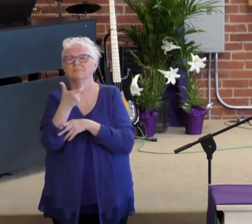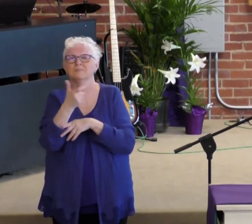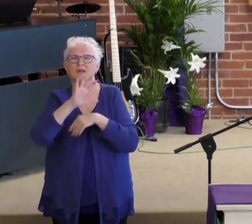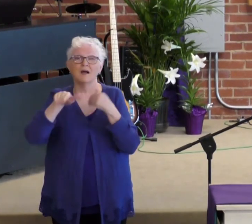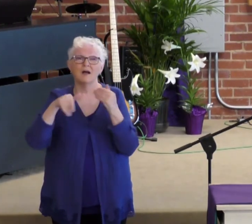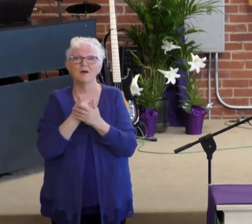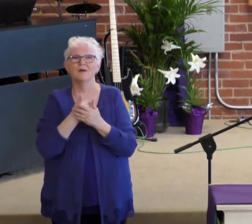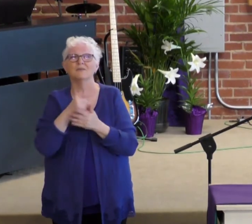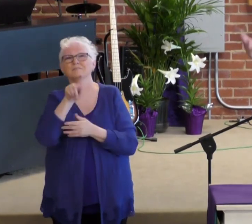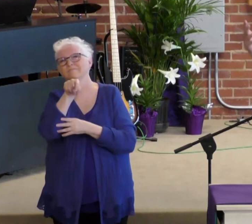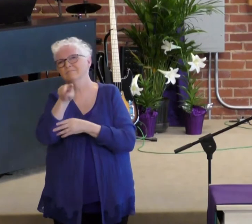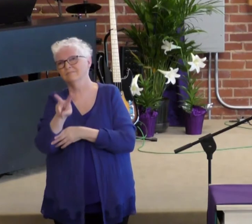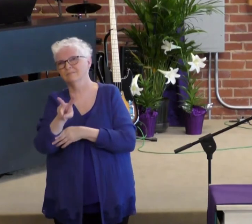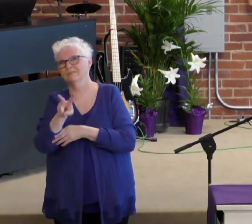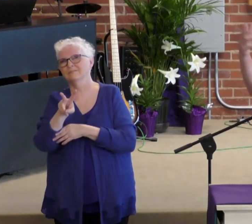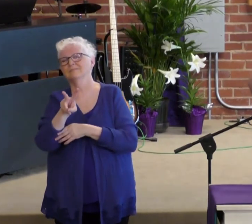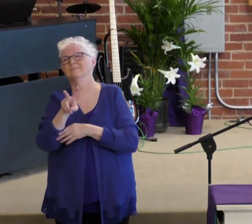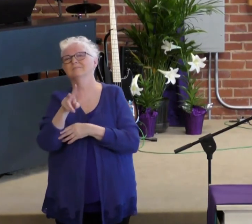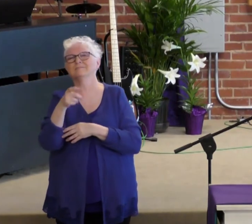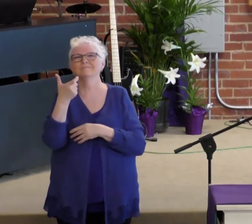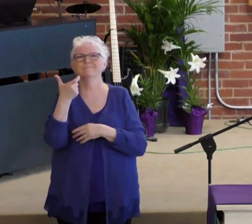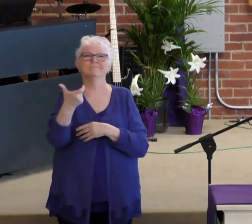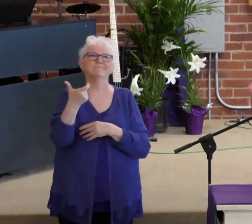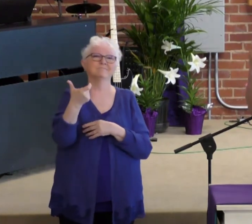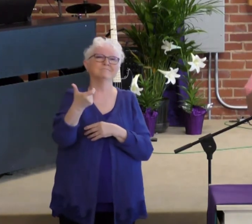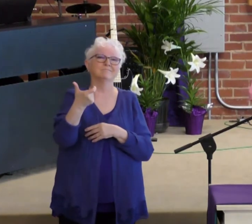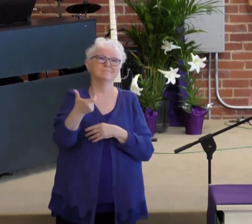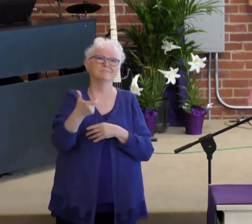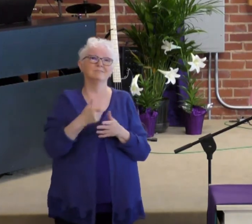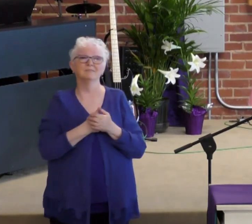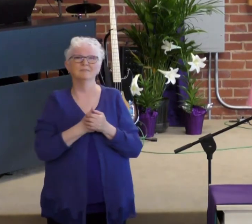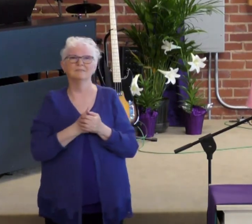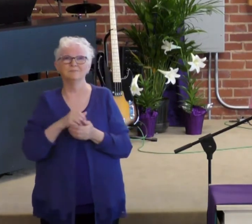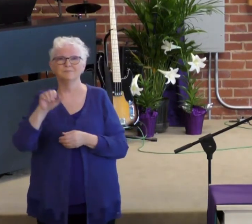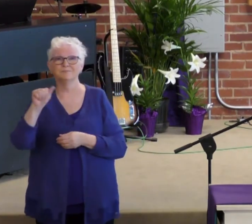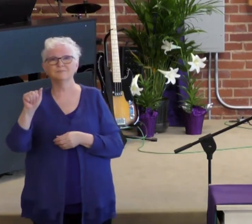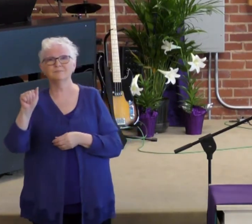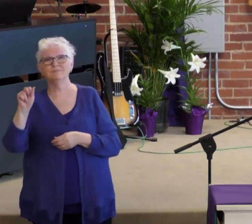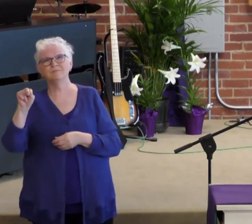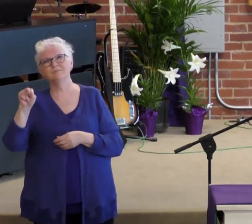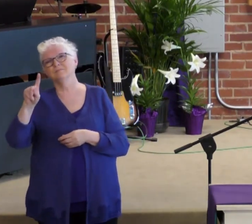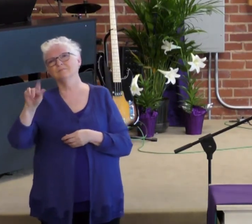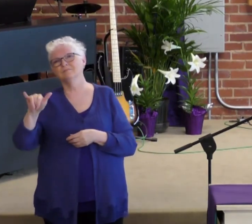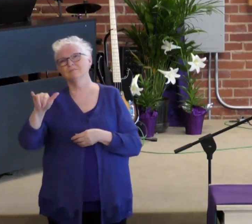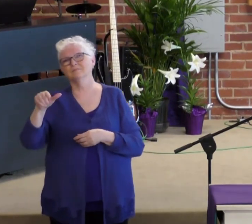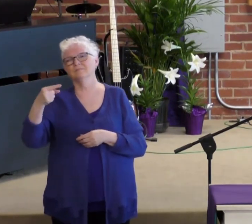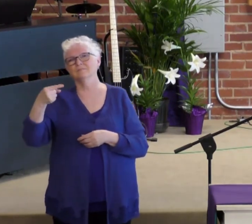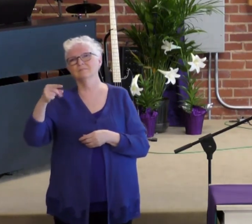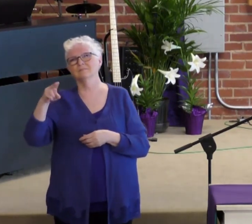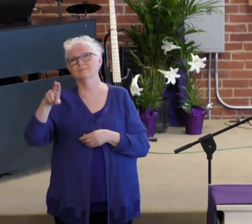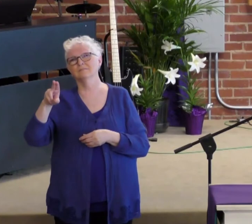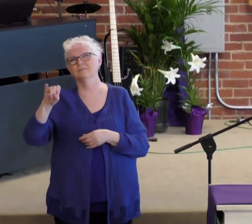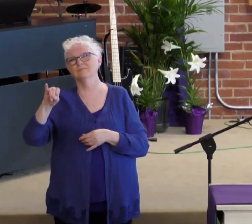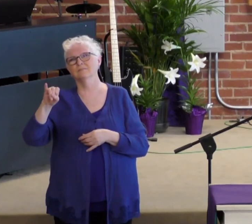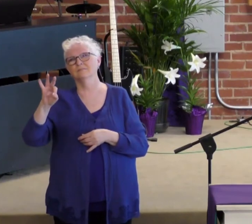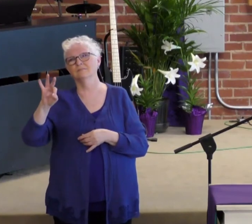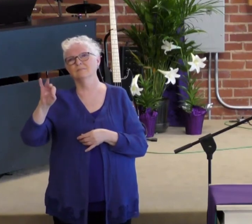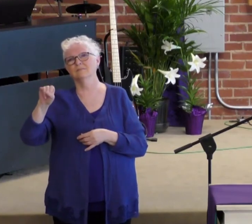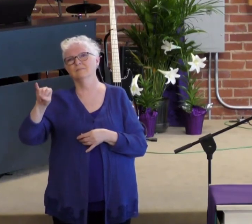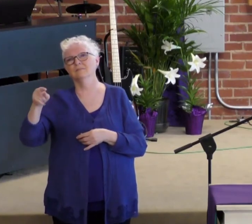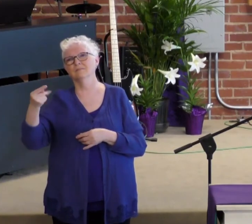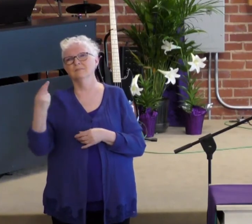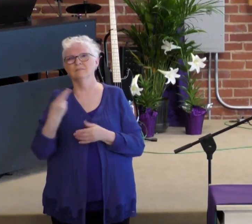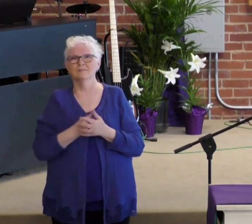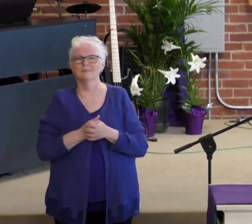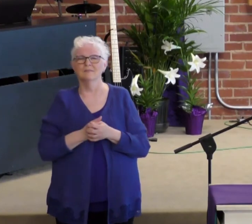can almost just be listening to it and know how they're going to answer. But there's one time, and I won't go into